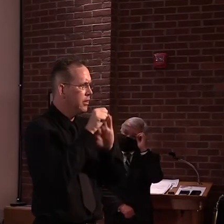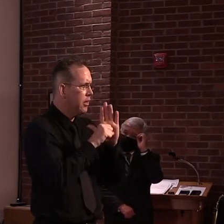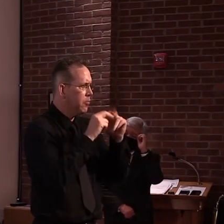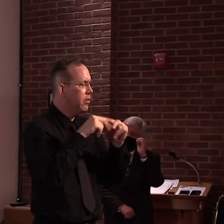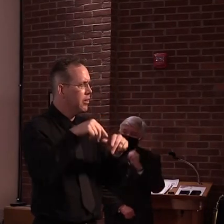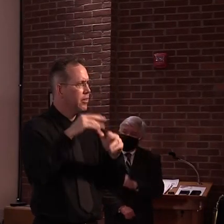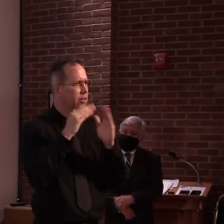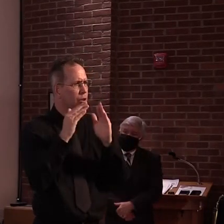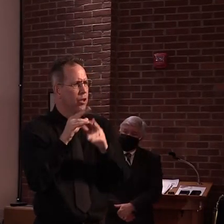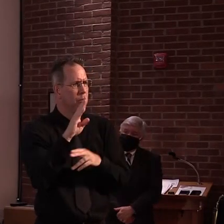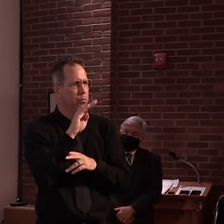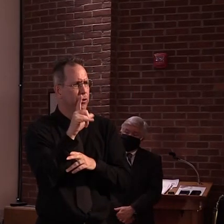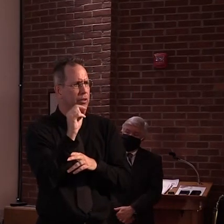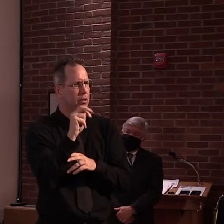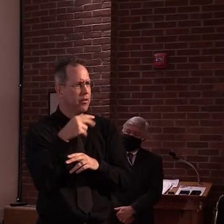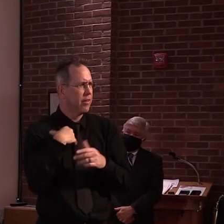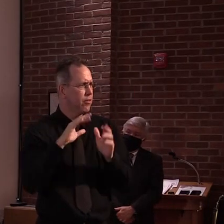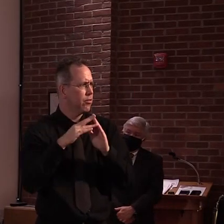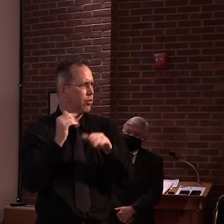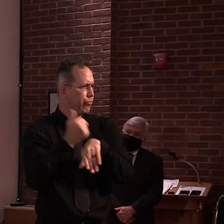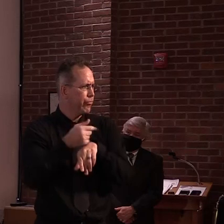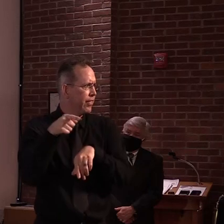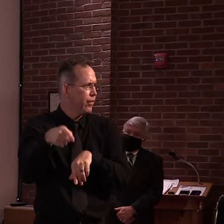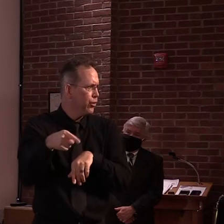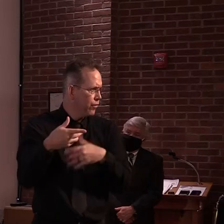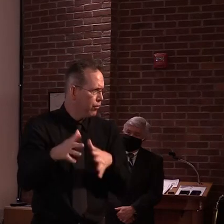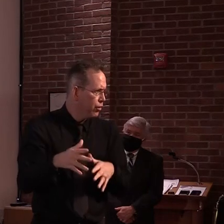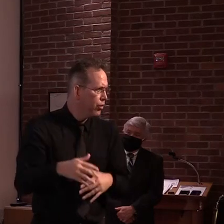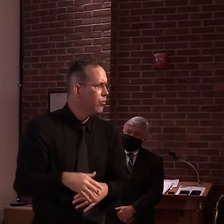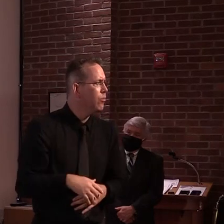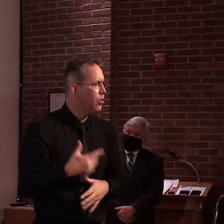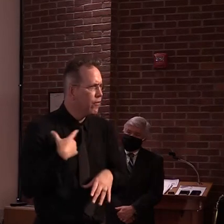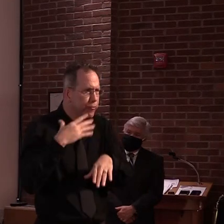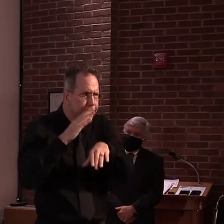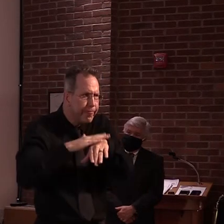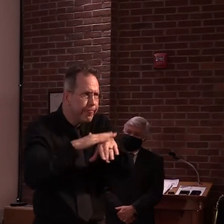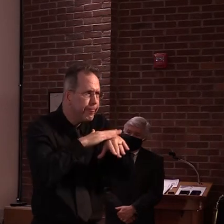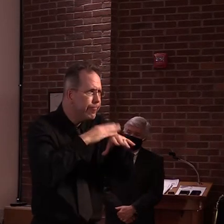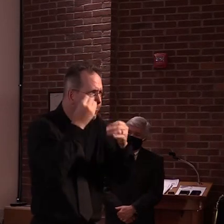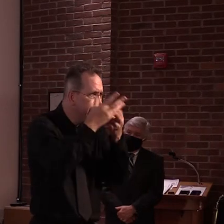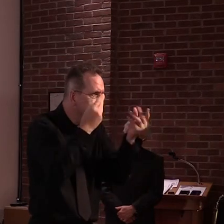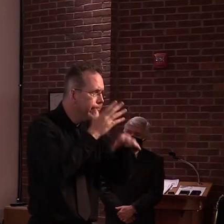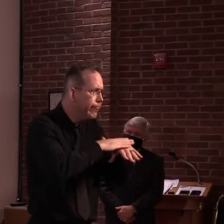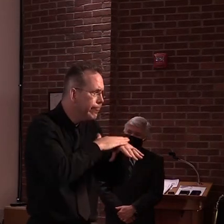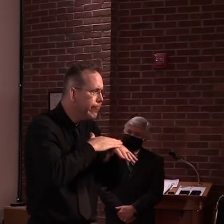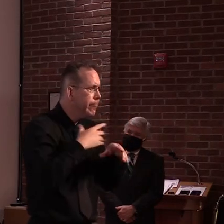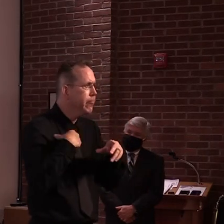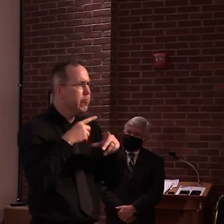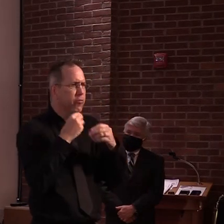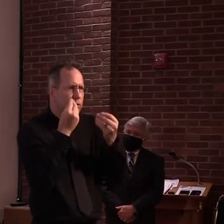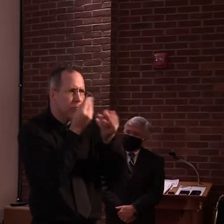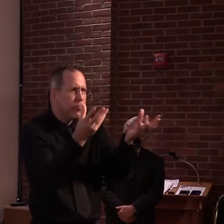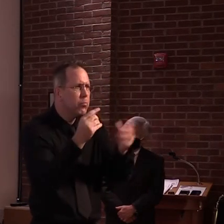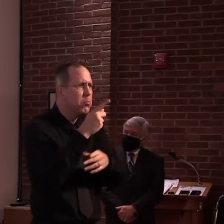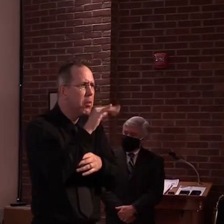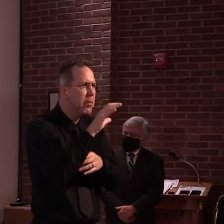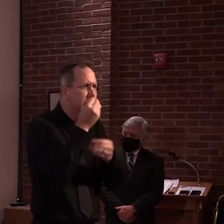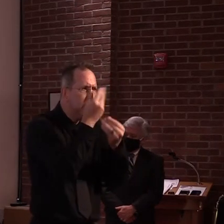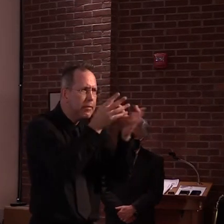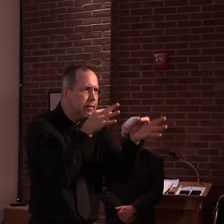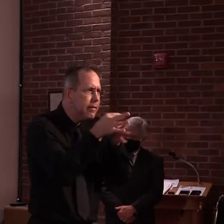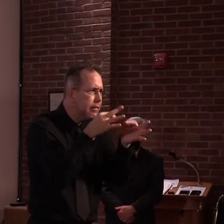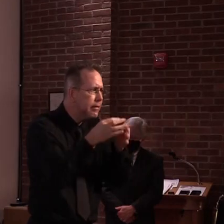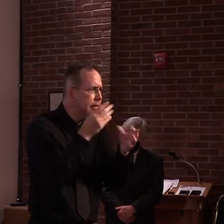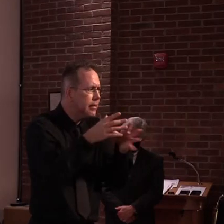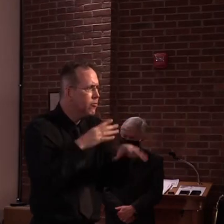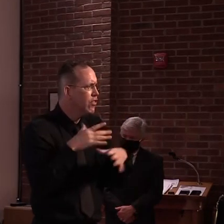state and public are being informed about what the rules are, so to speak. And Secretary Curley, do